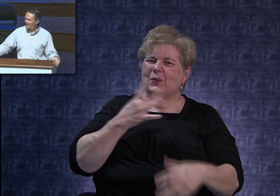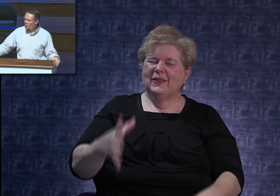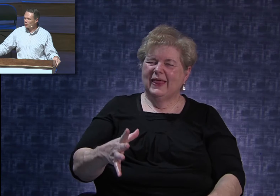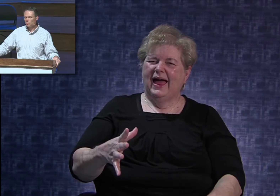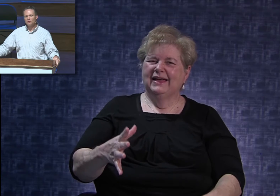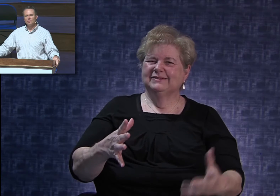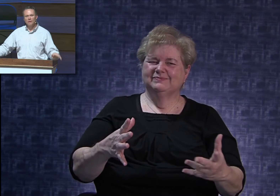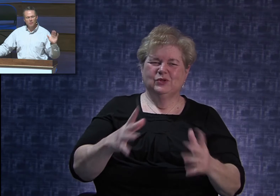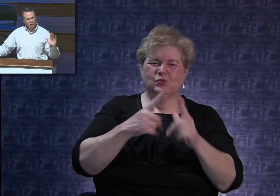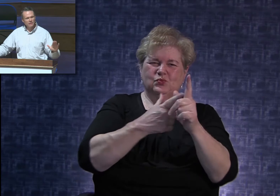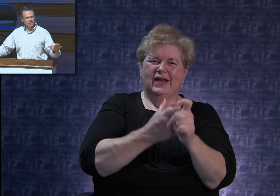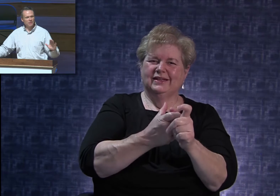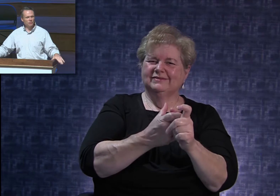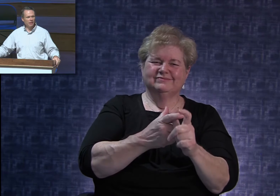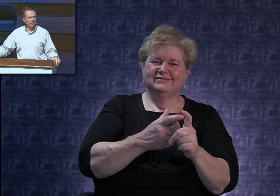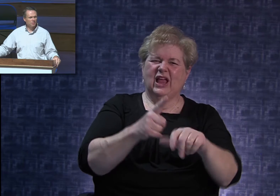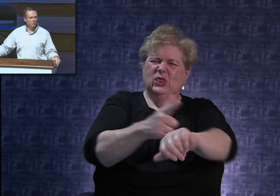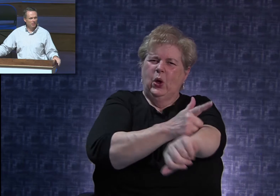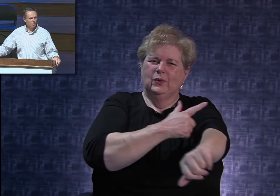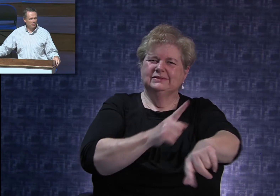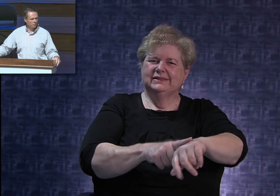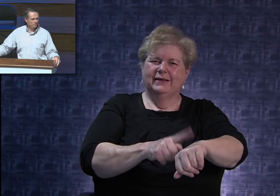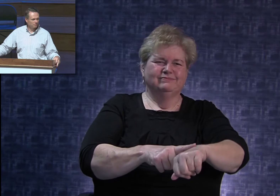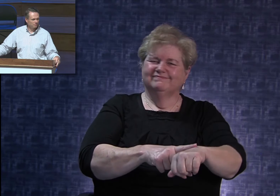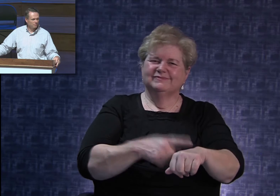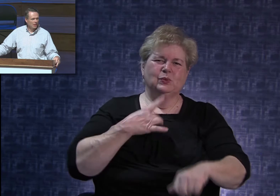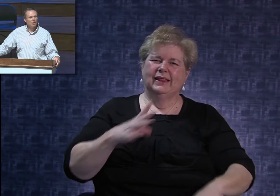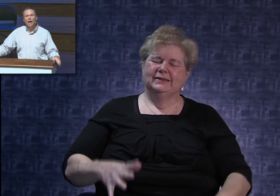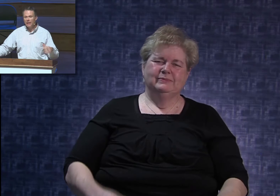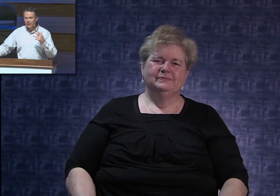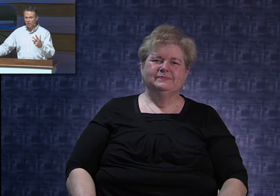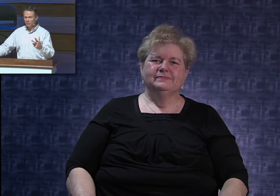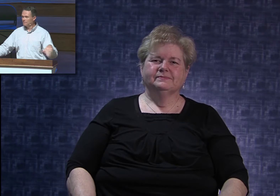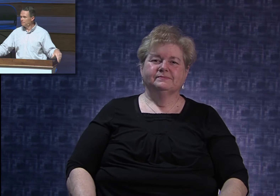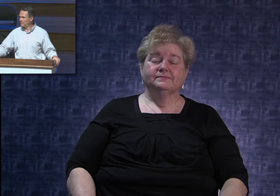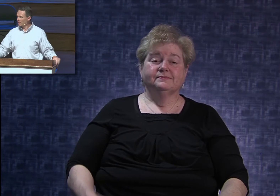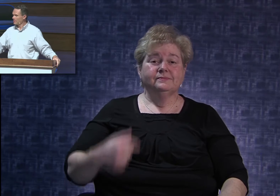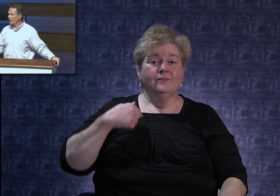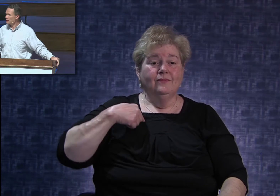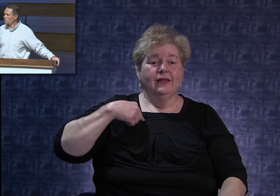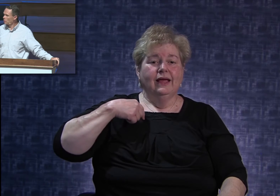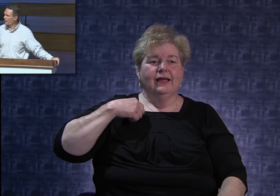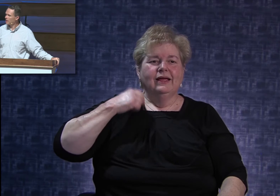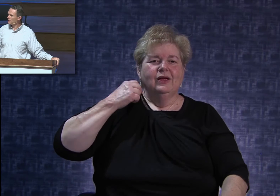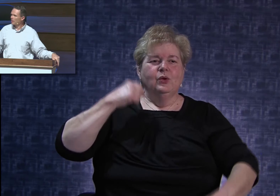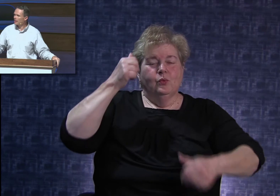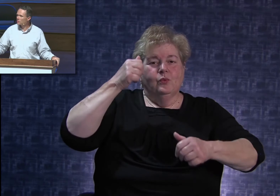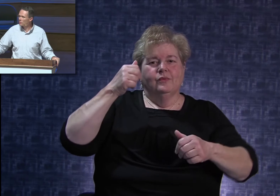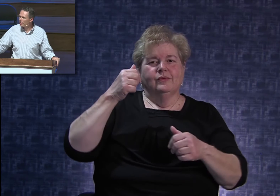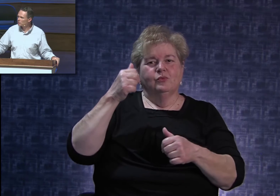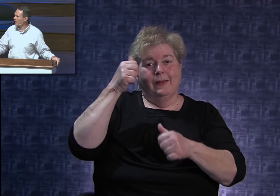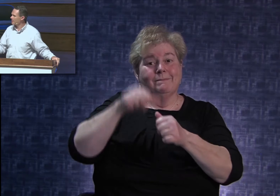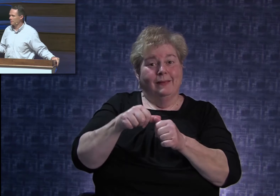as little of long distance running as humanly possible. I hear that when I was in high school, I hear that our